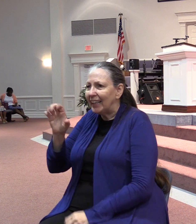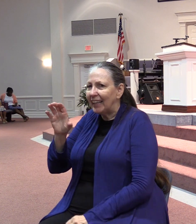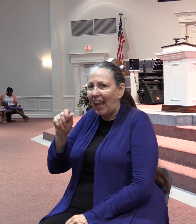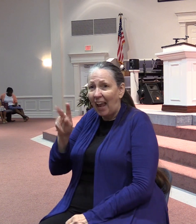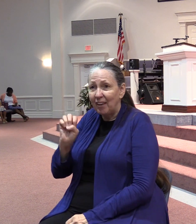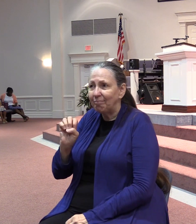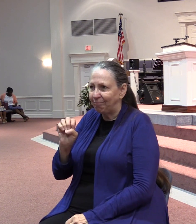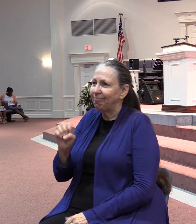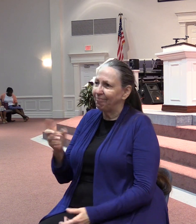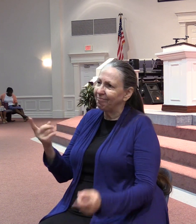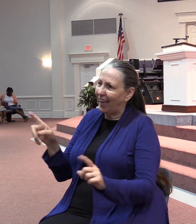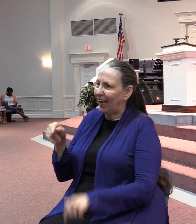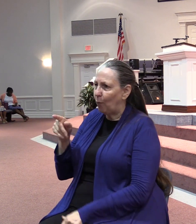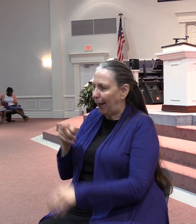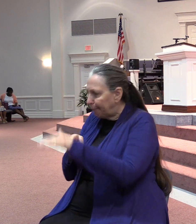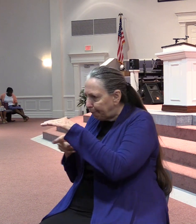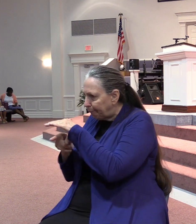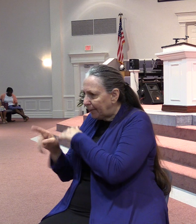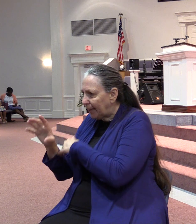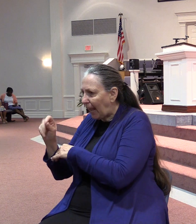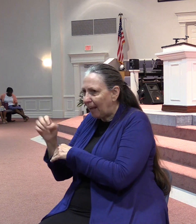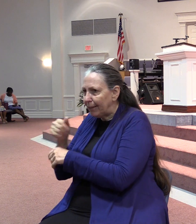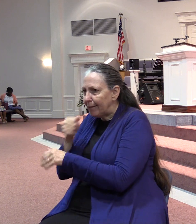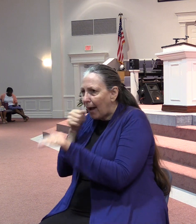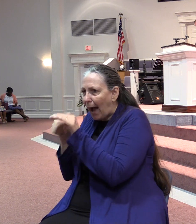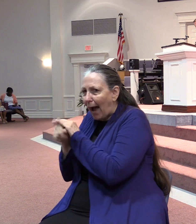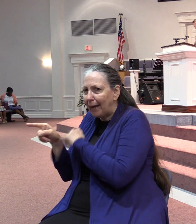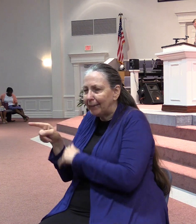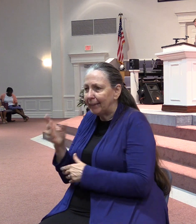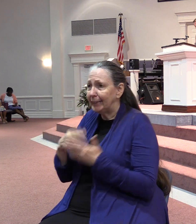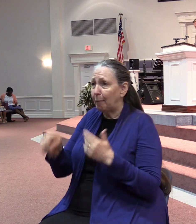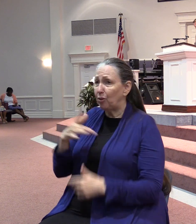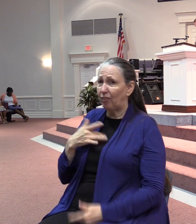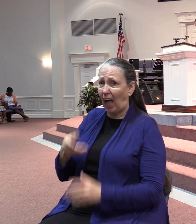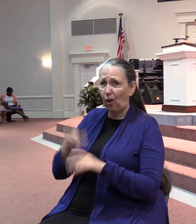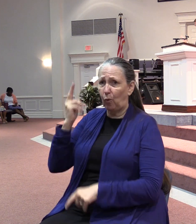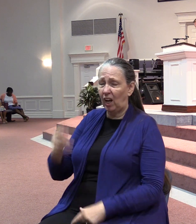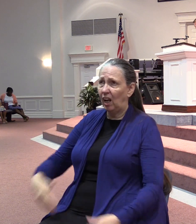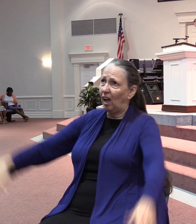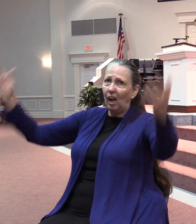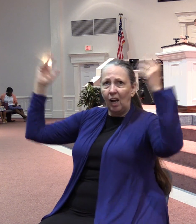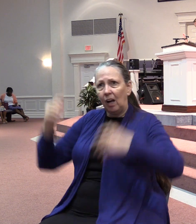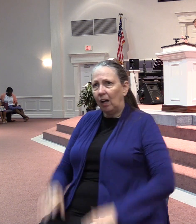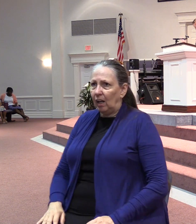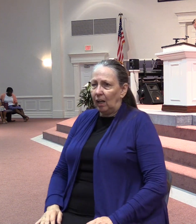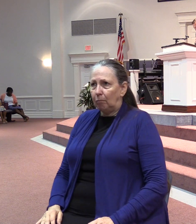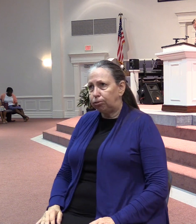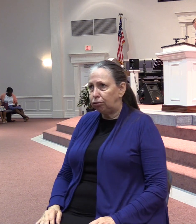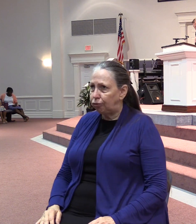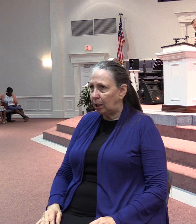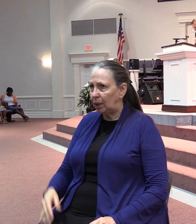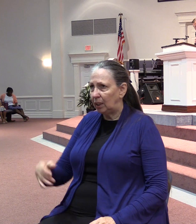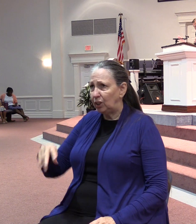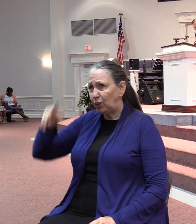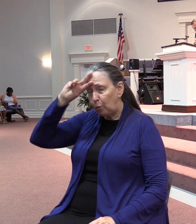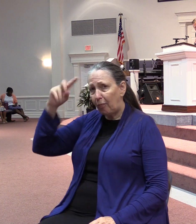And that's where he ended up, in a cave. And the reason why some of you feel like quitting and you feel like throwing in the towel, you feel like you've wrestled with stupid thoughts